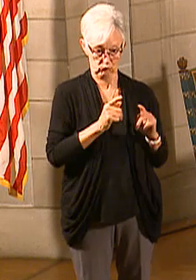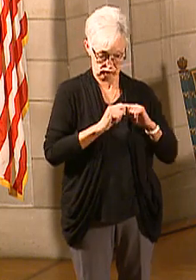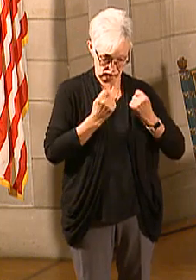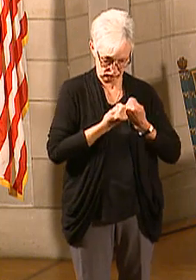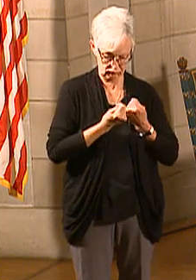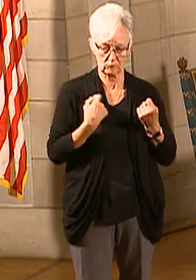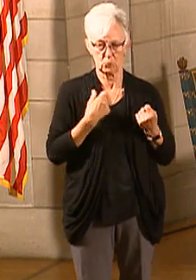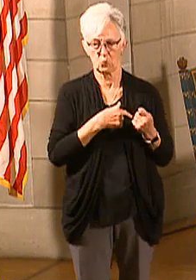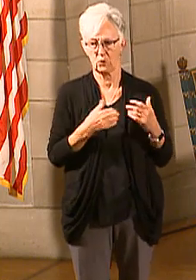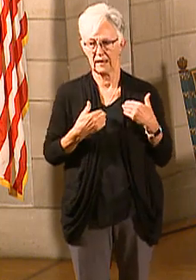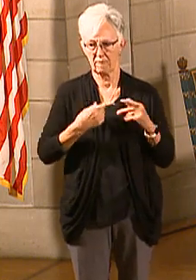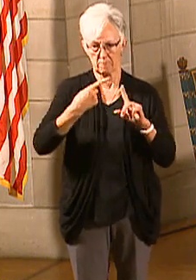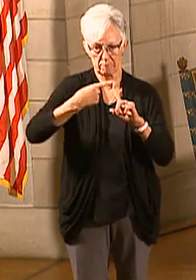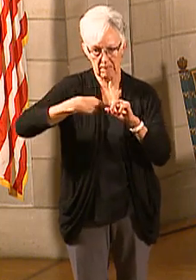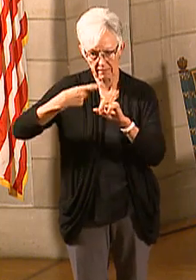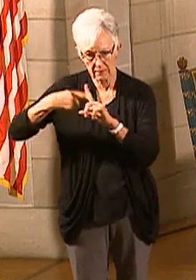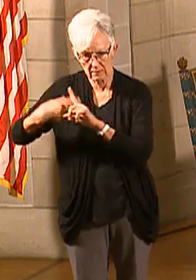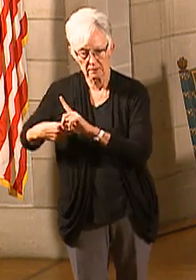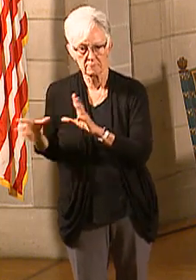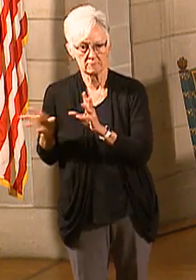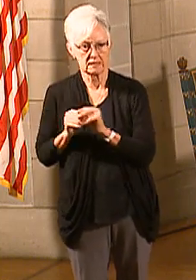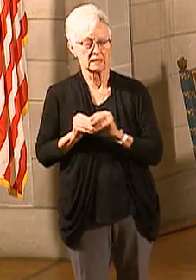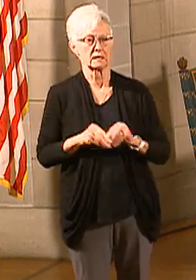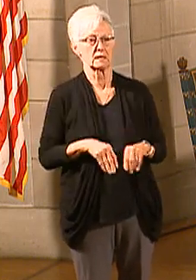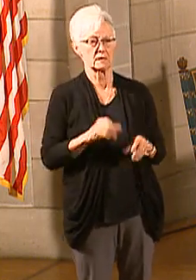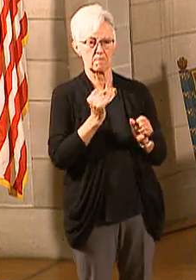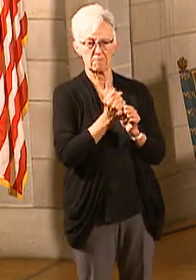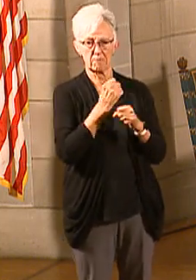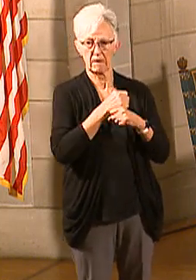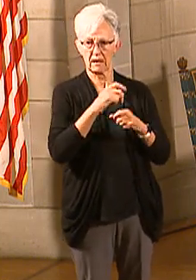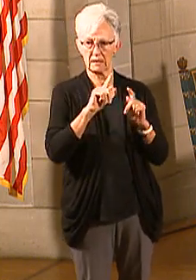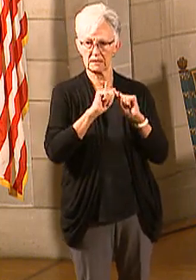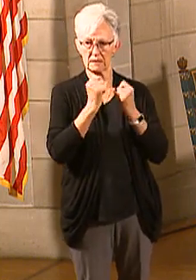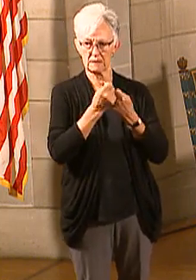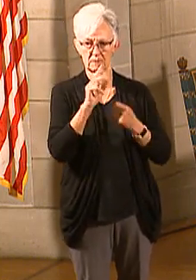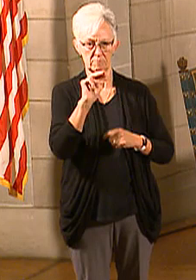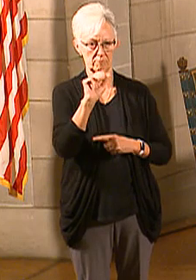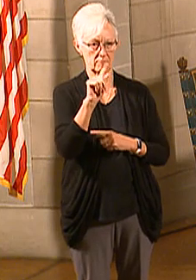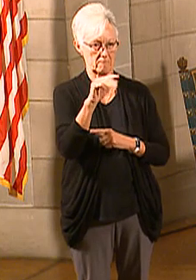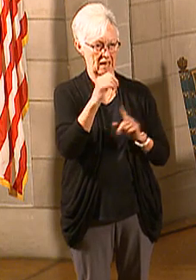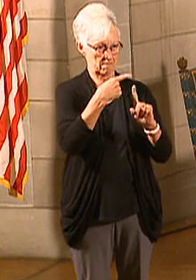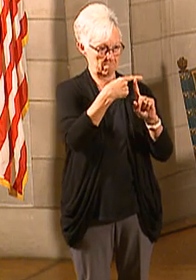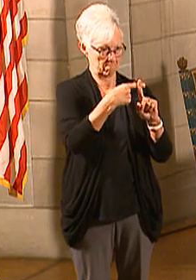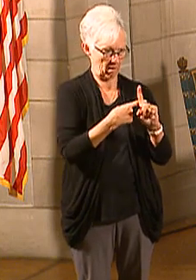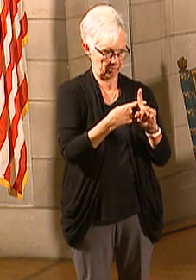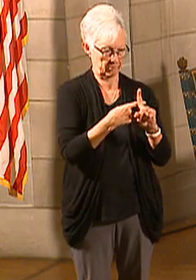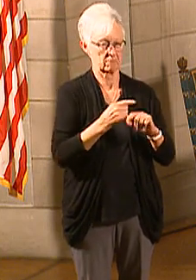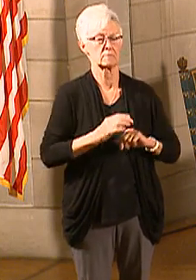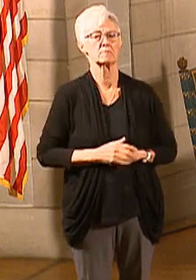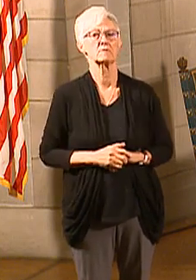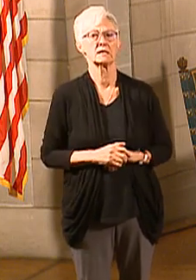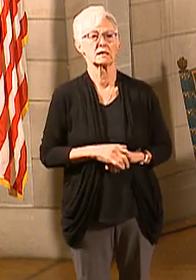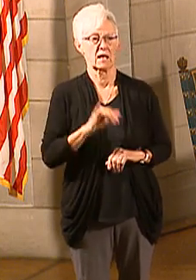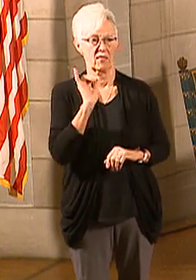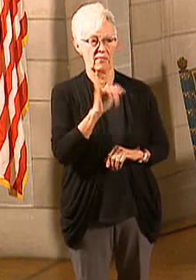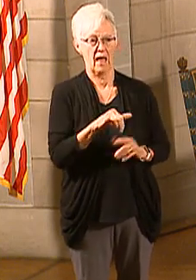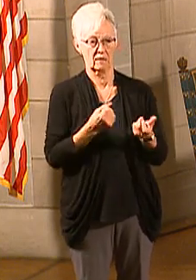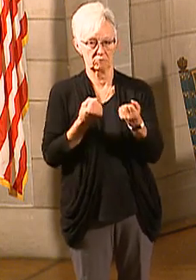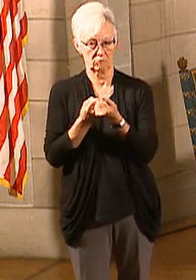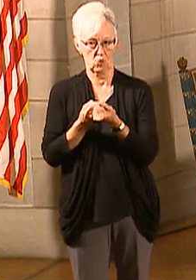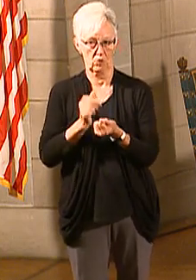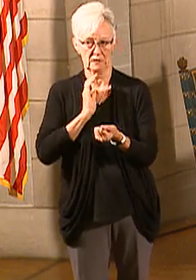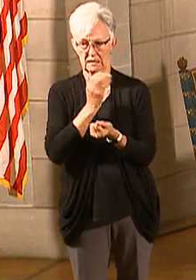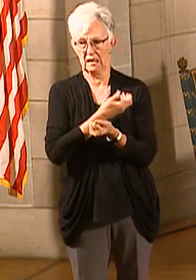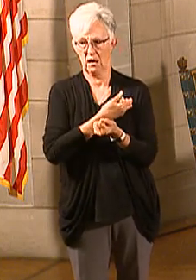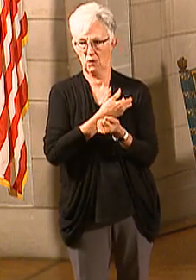monthly focus initiatives such as Thank a Teammate Month and Mission Month. These initiatives help to bolster teammate morale across